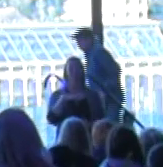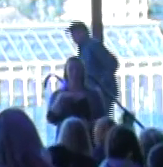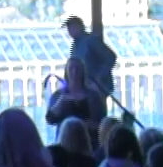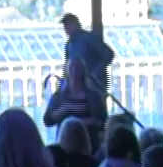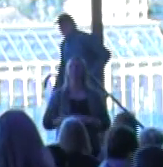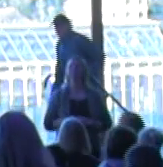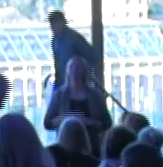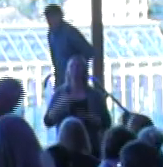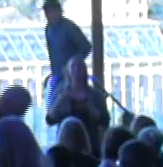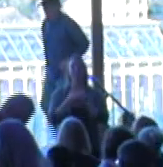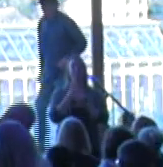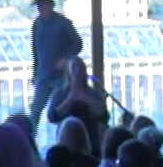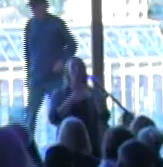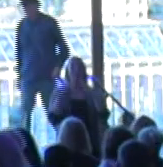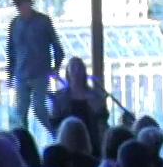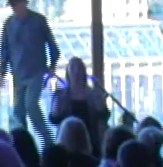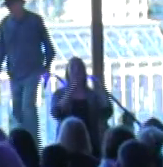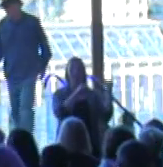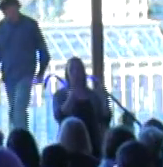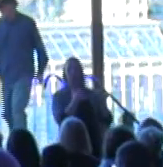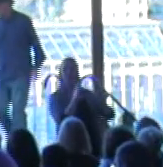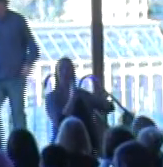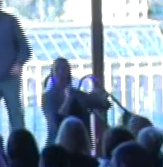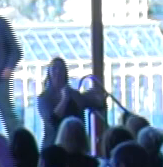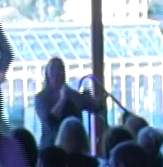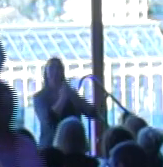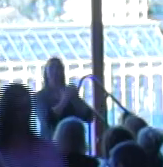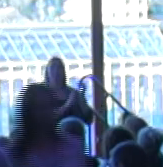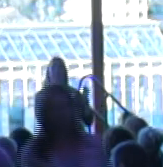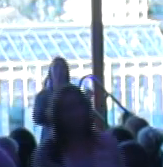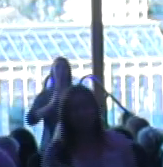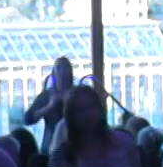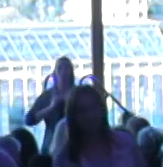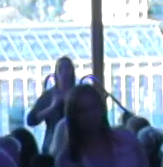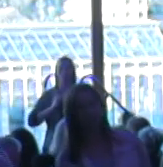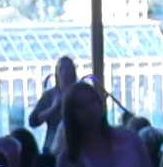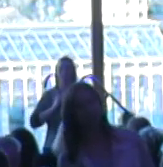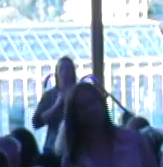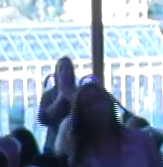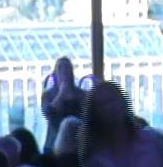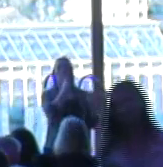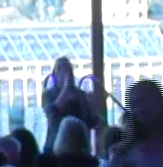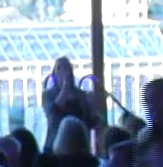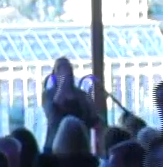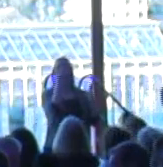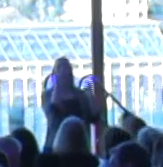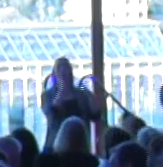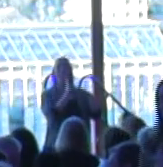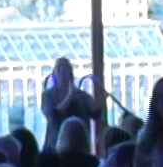say goodbye to some board members who are passing on.